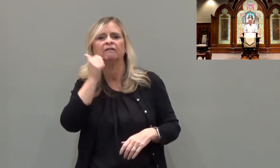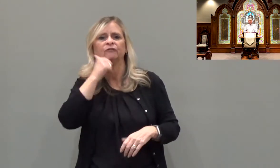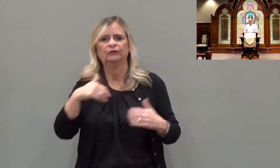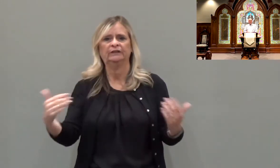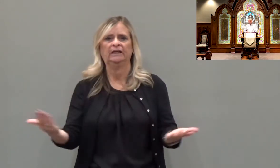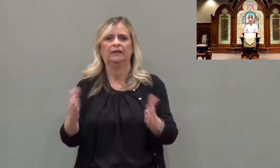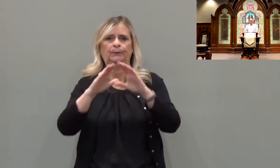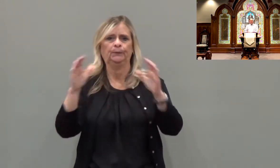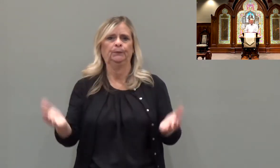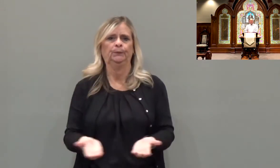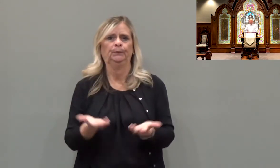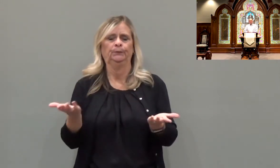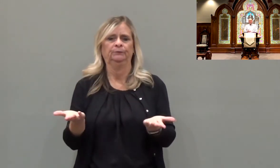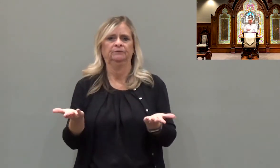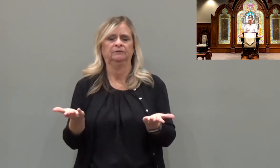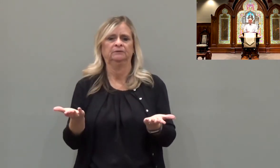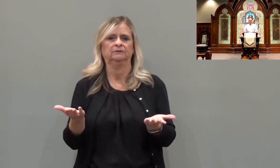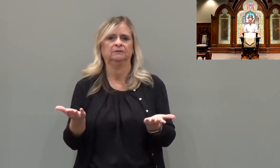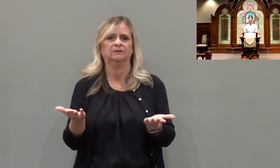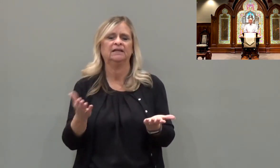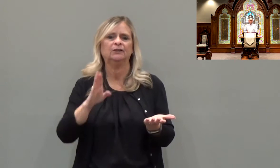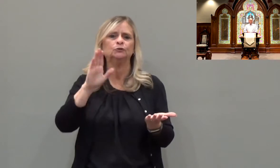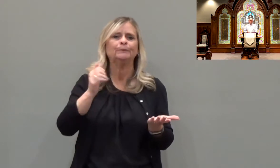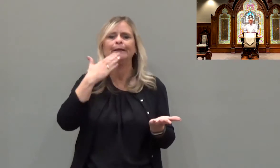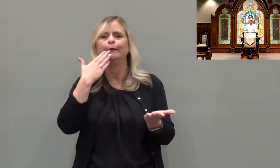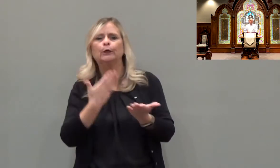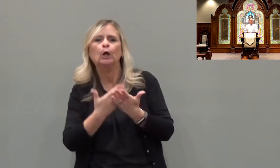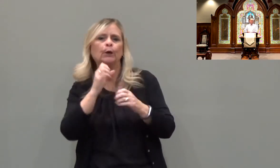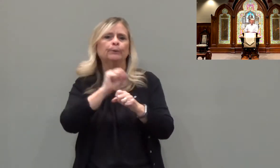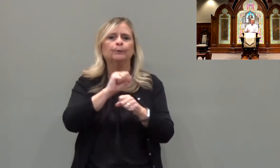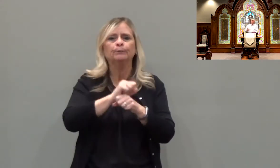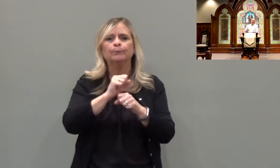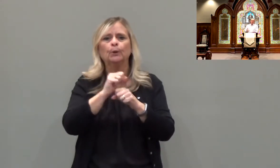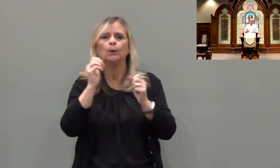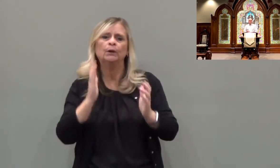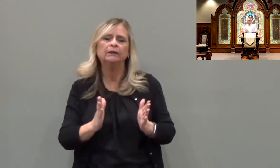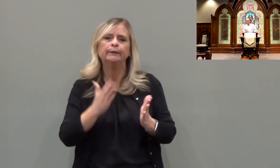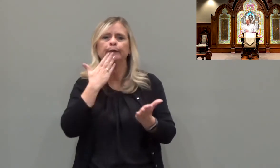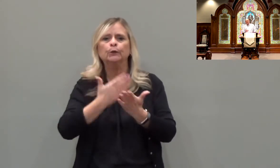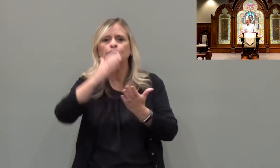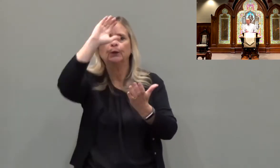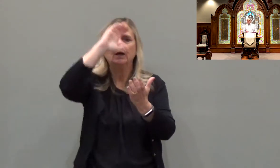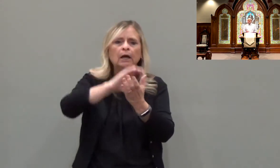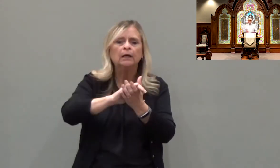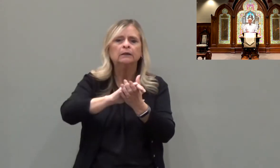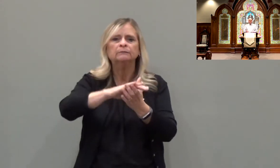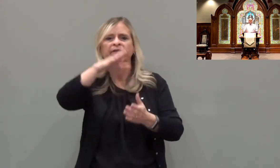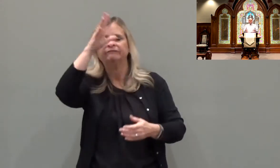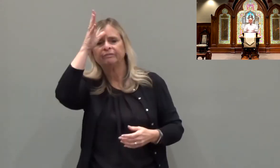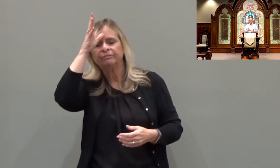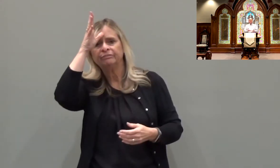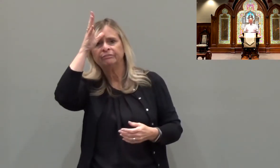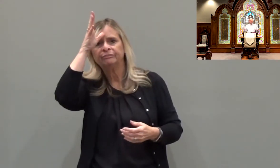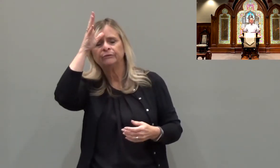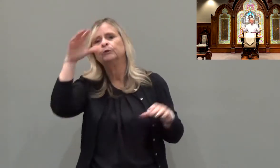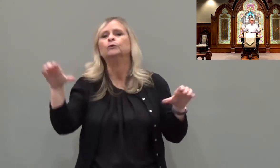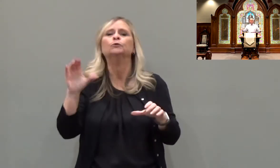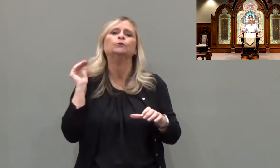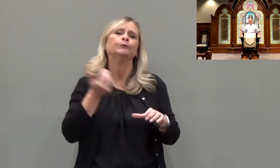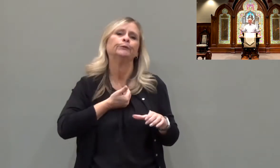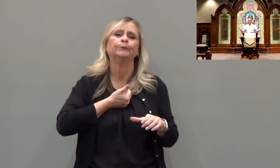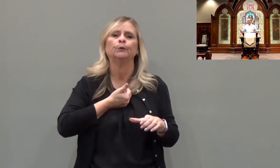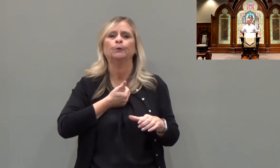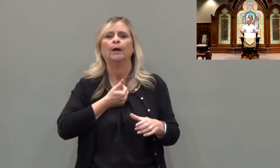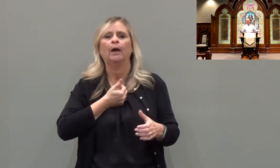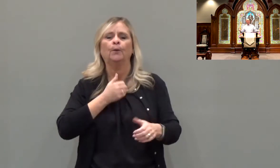basis is to be a good employee, to be a good husband or father, to do our